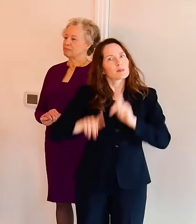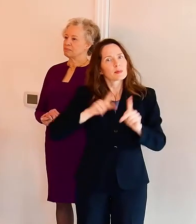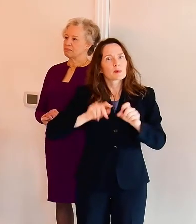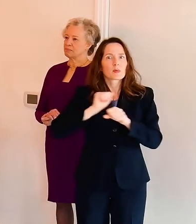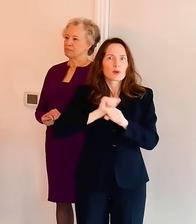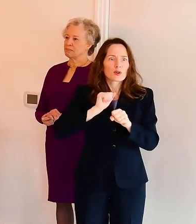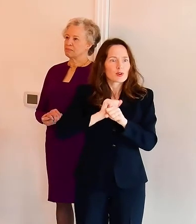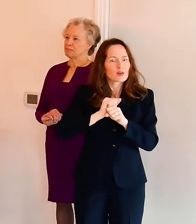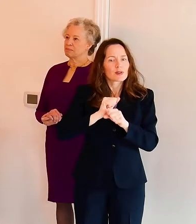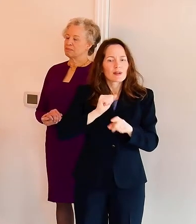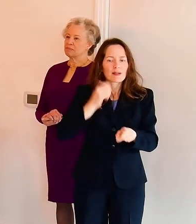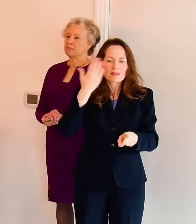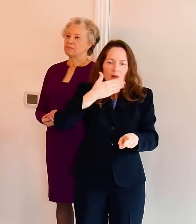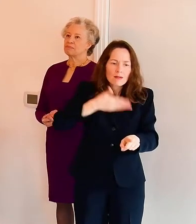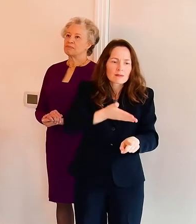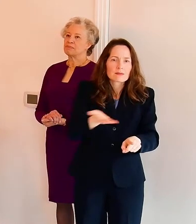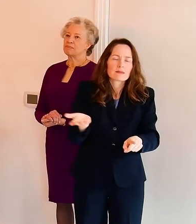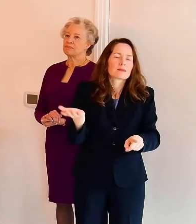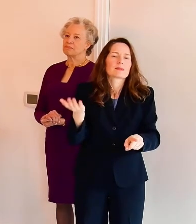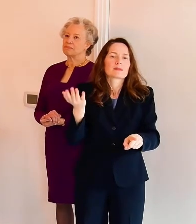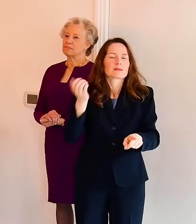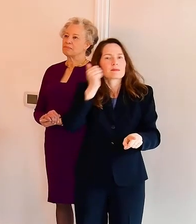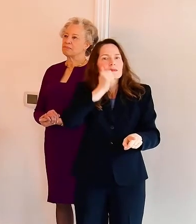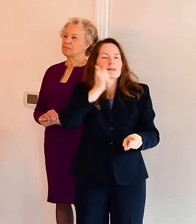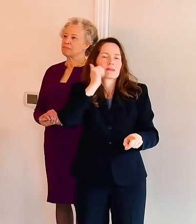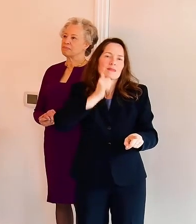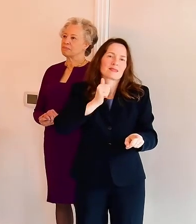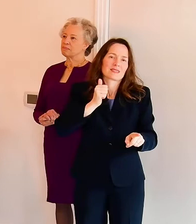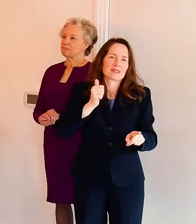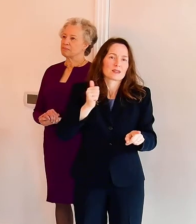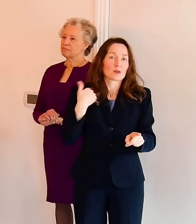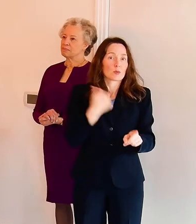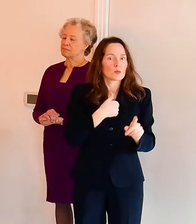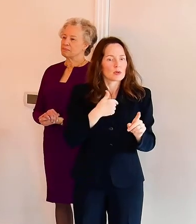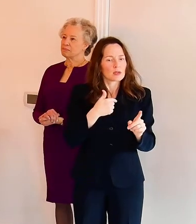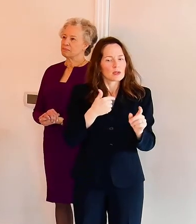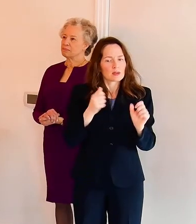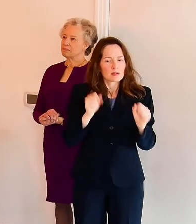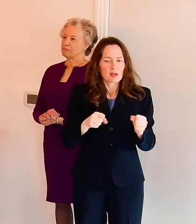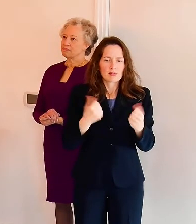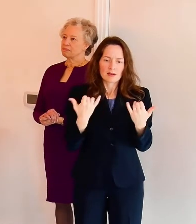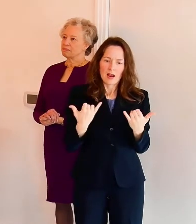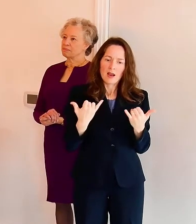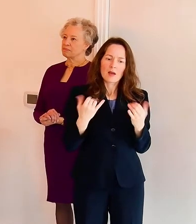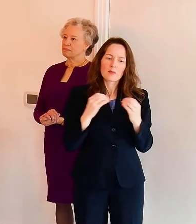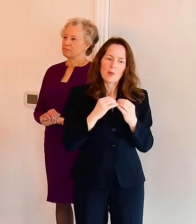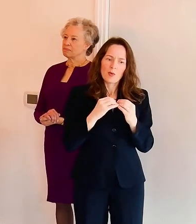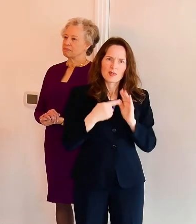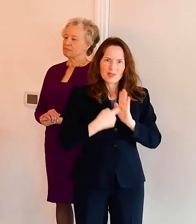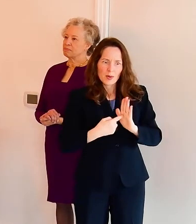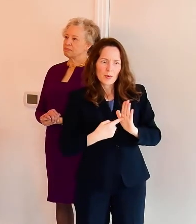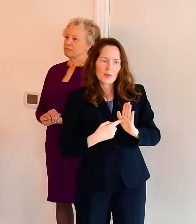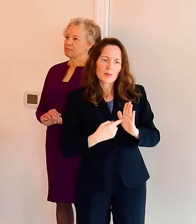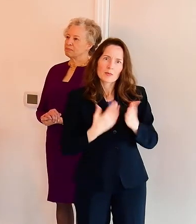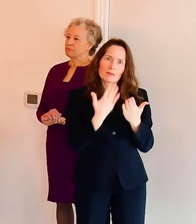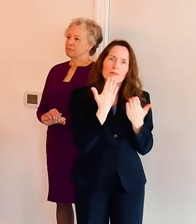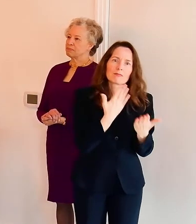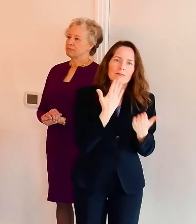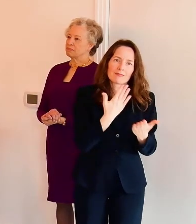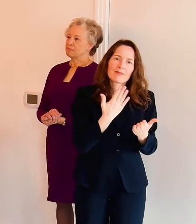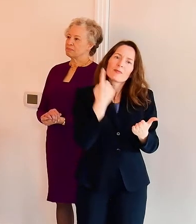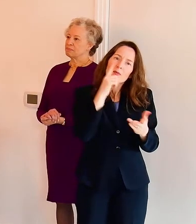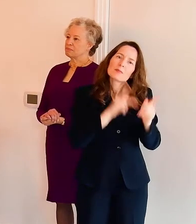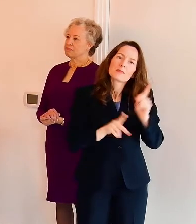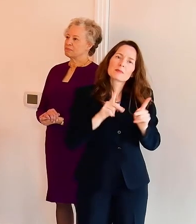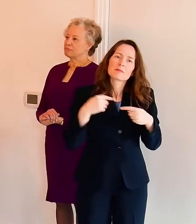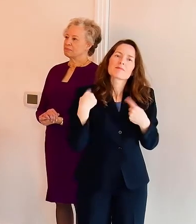and rally the community to show support and gratitude for those who have fed us, provided goods and services